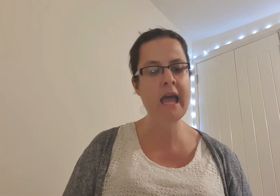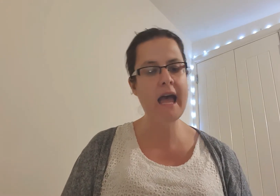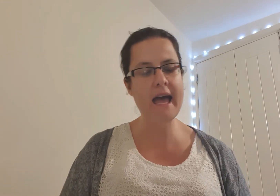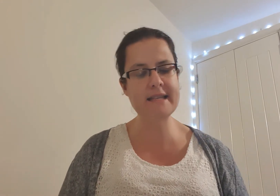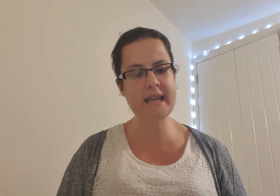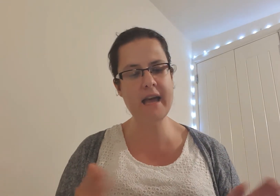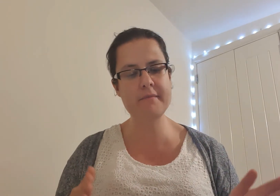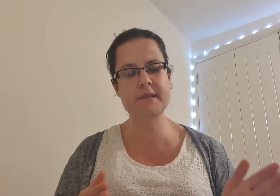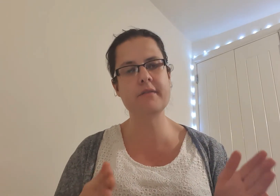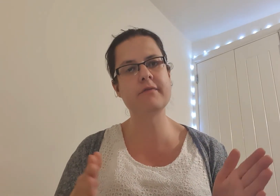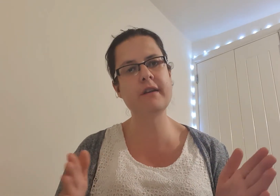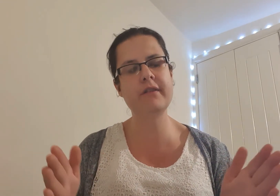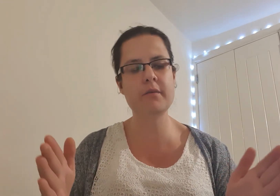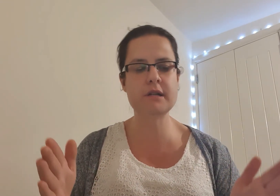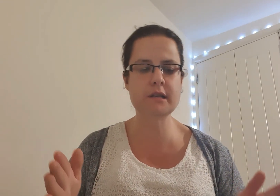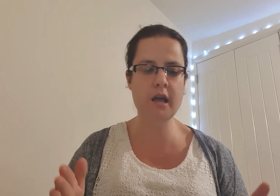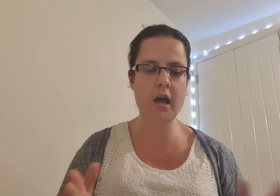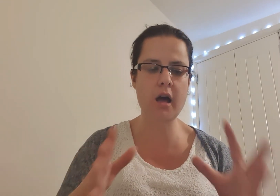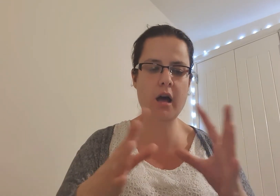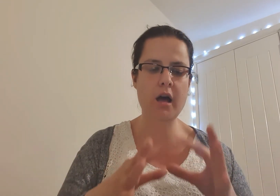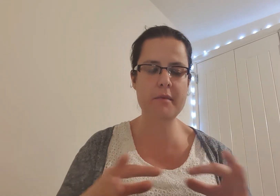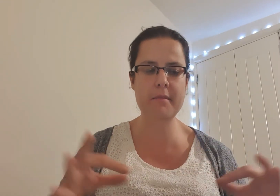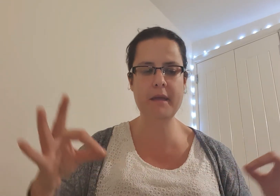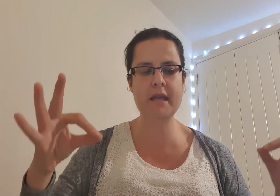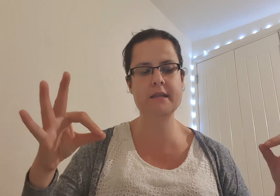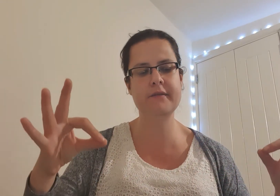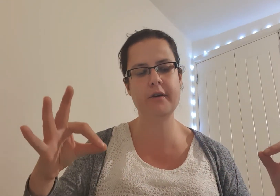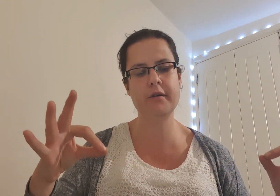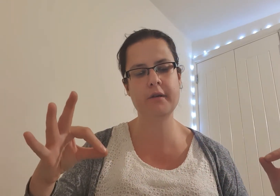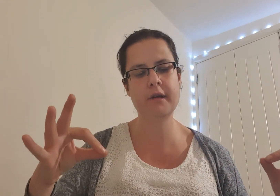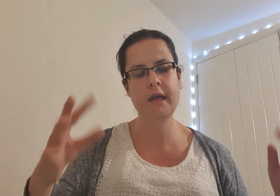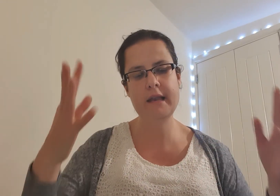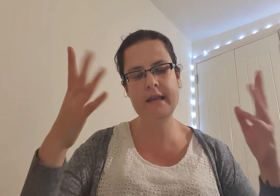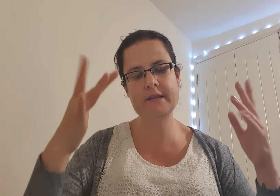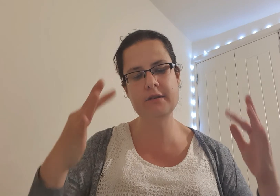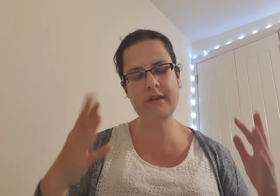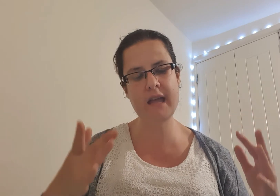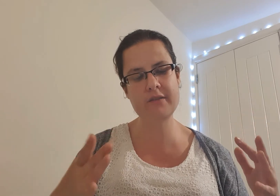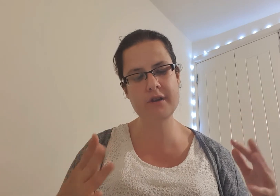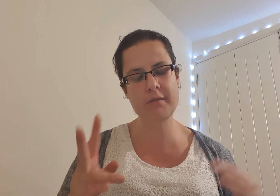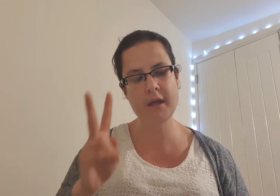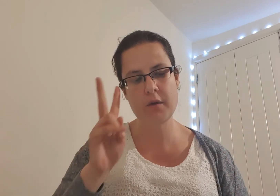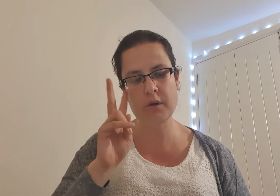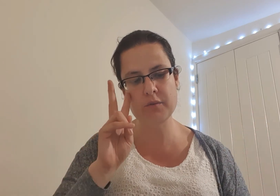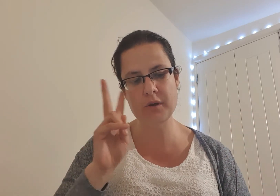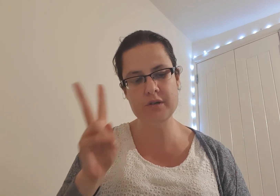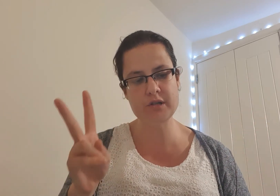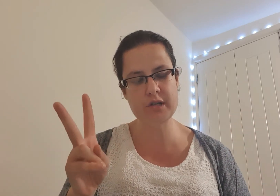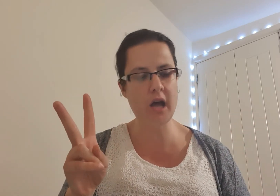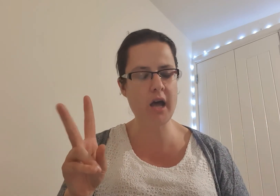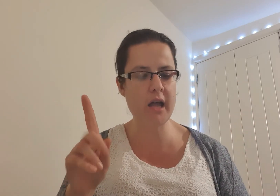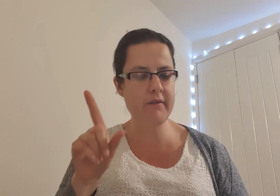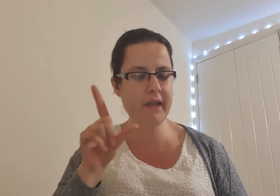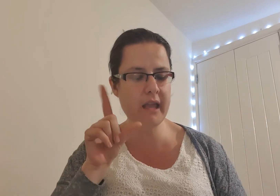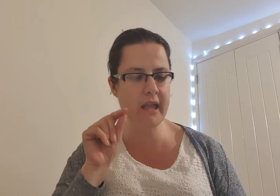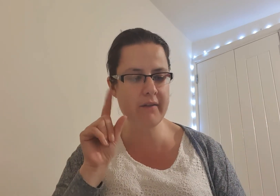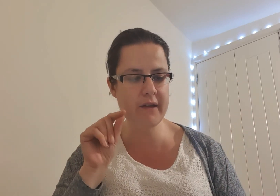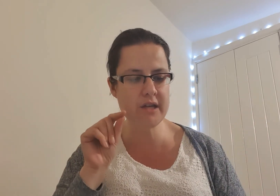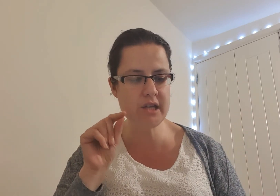At times, the river was calm and peaceful. Little raindrop would watch diving kingfishers